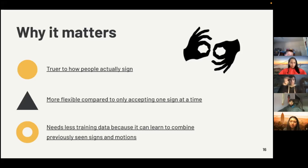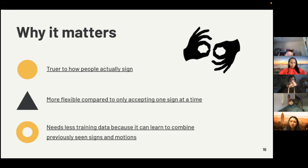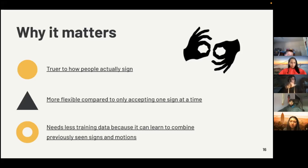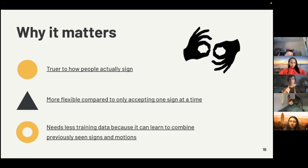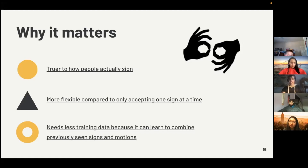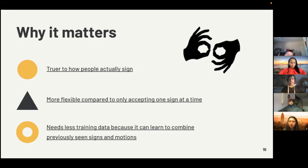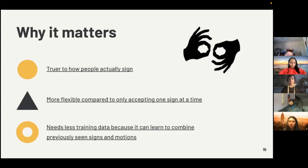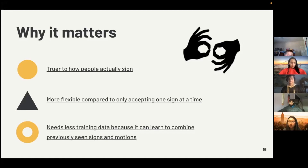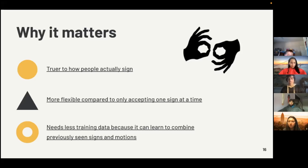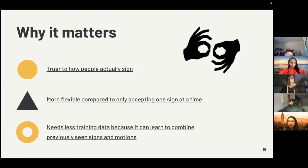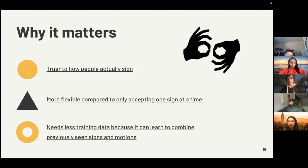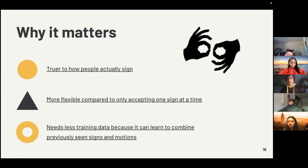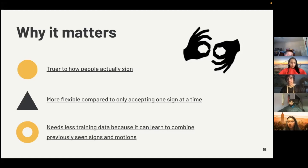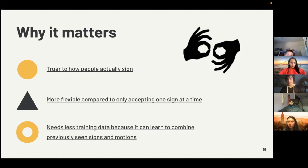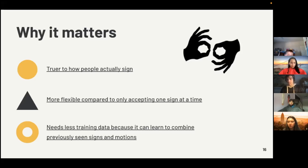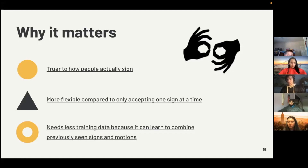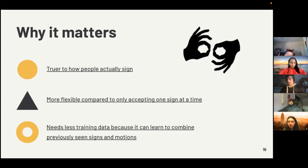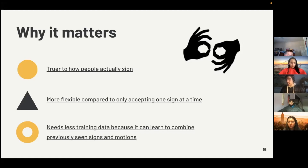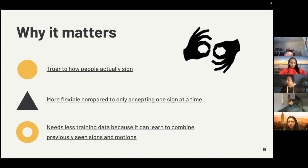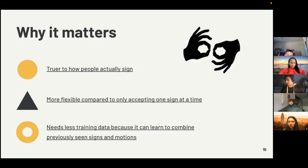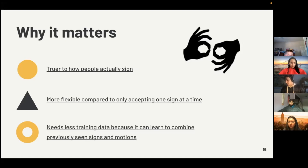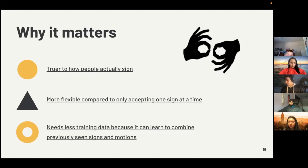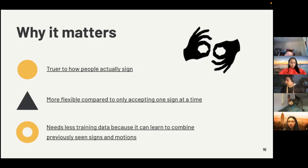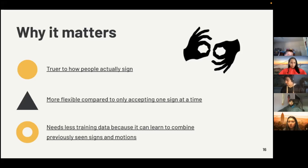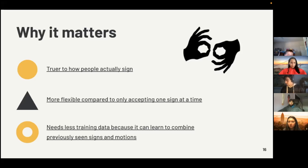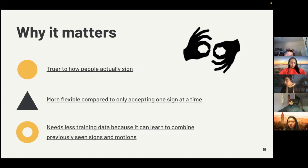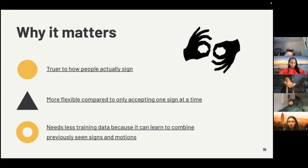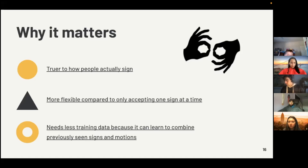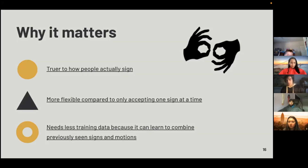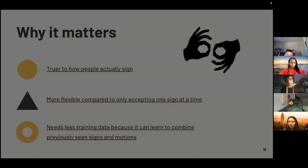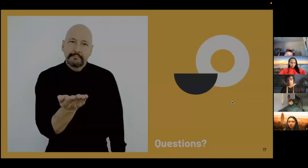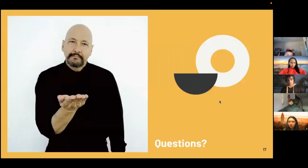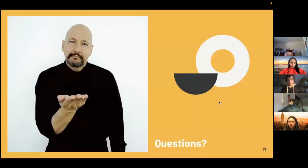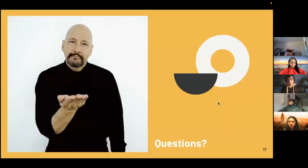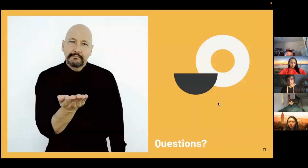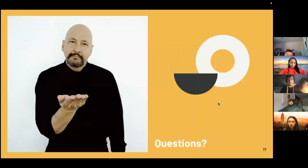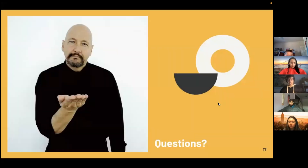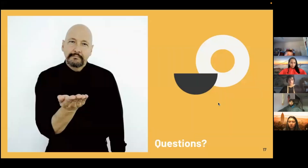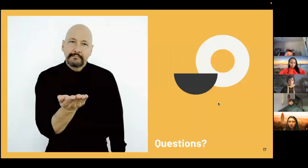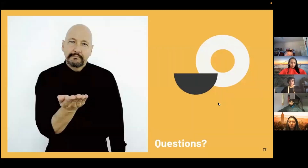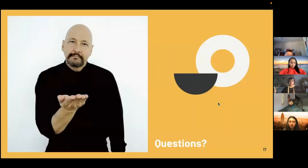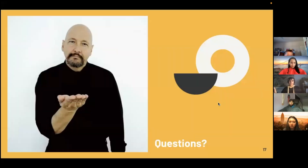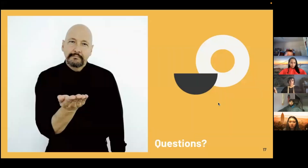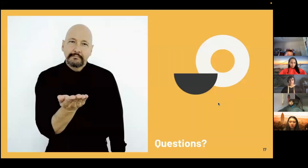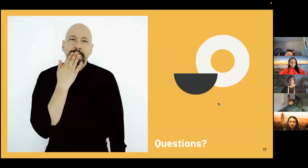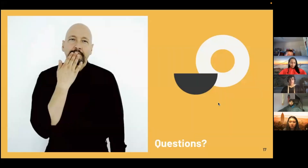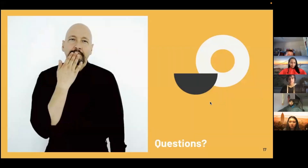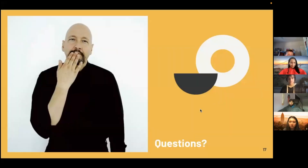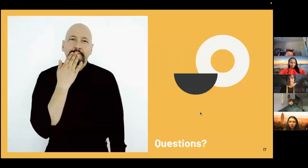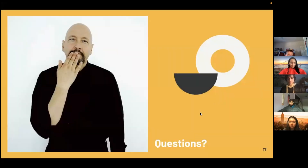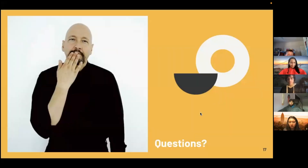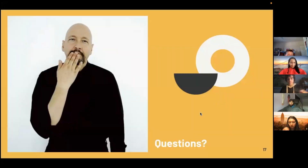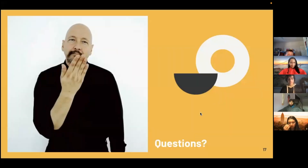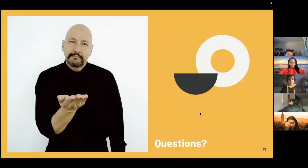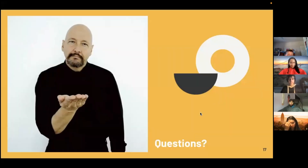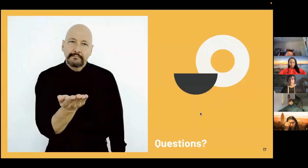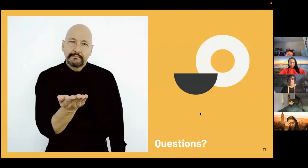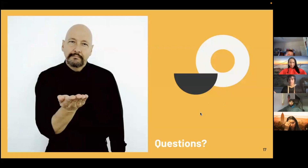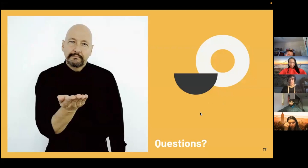few things at a single time. So that's actually all I have.